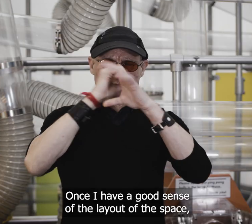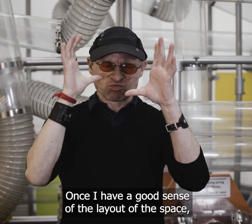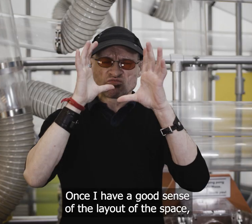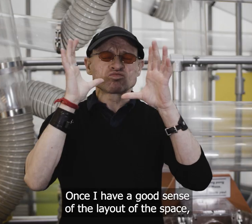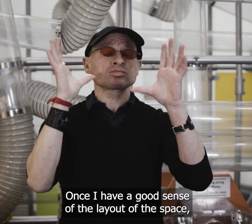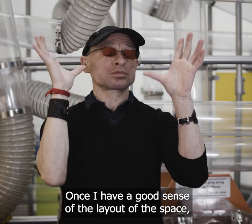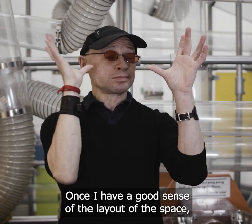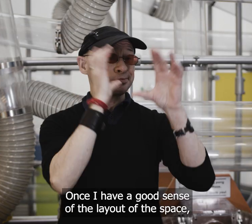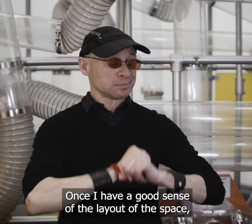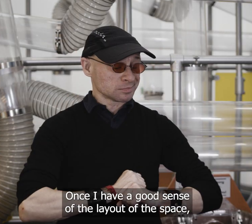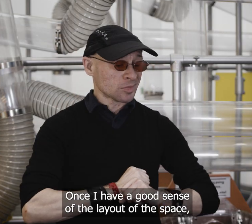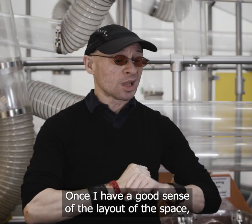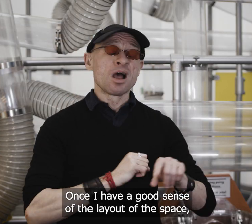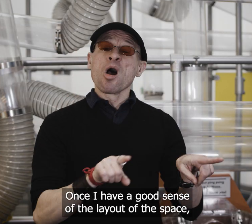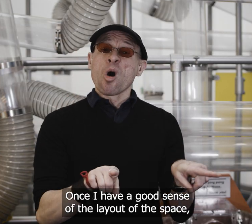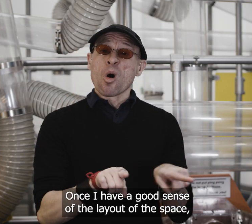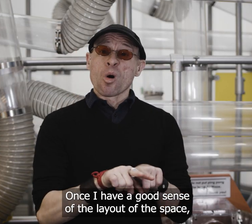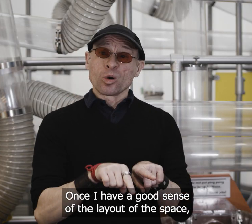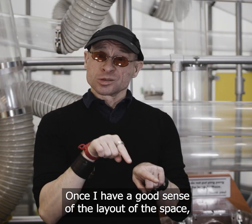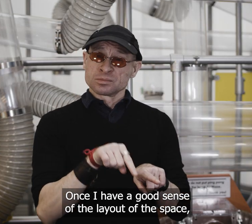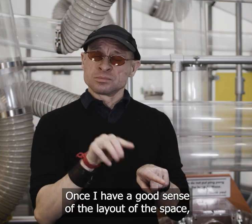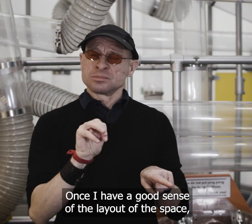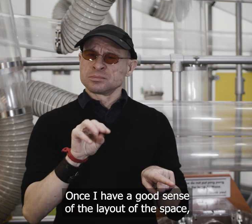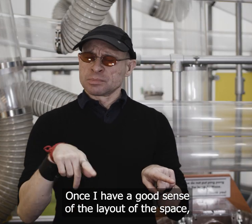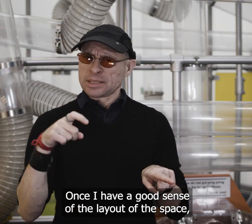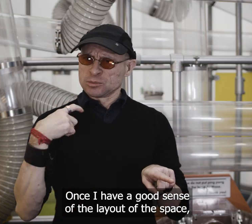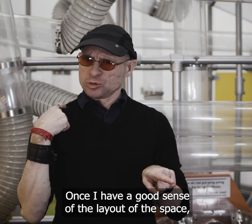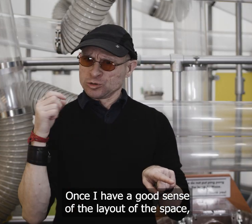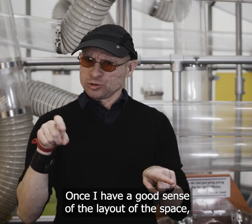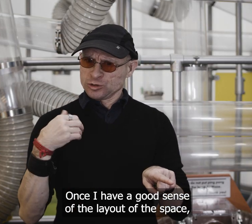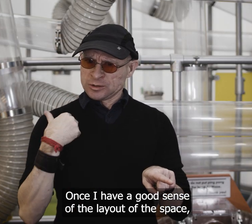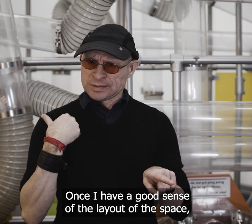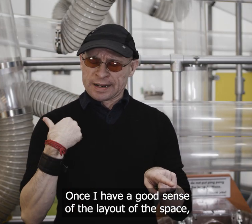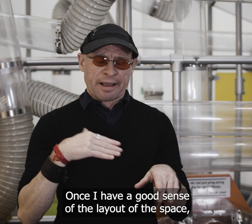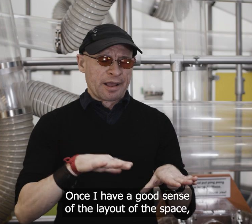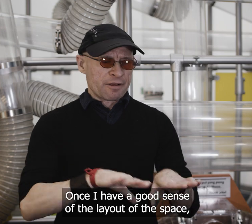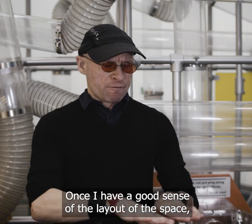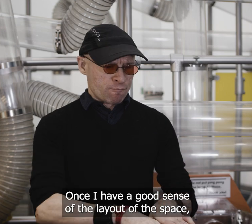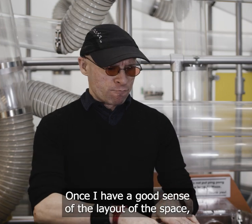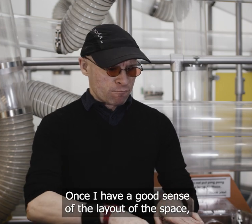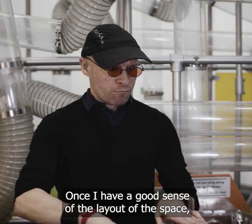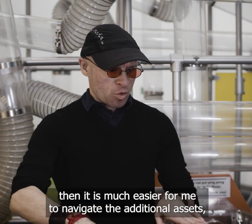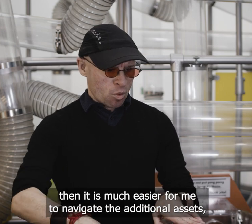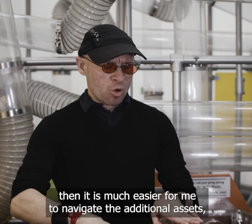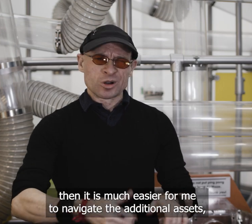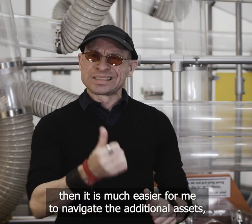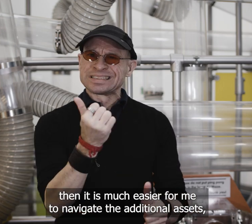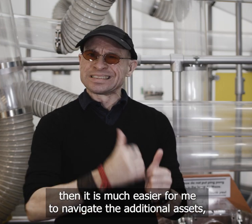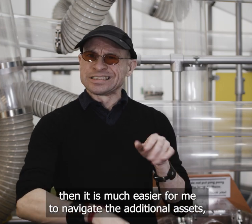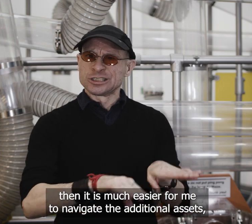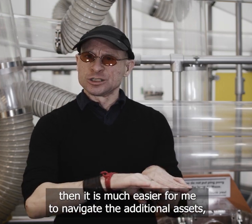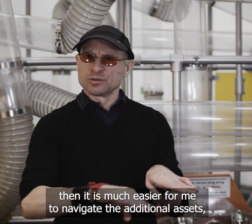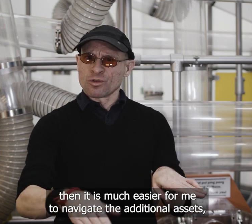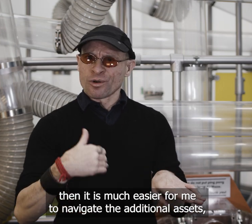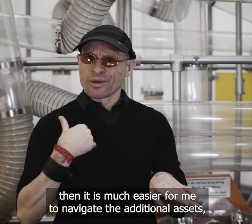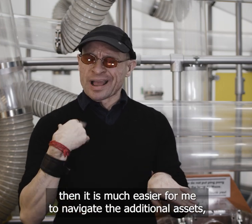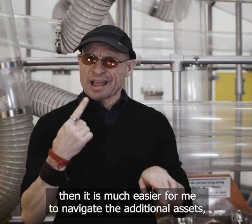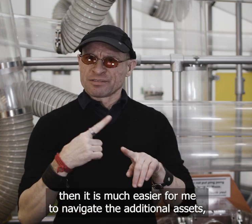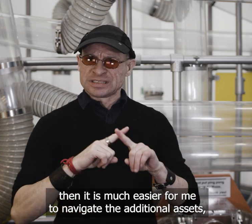I have a good sense of the layout of the space, then it is much easier for me to